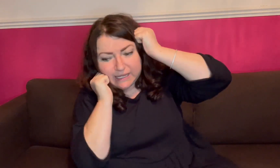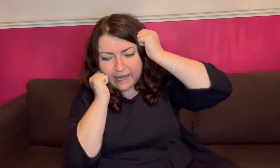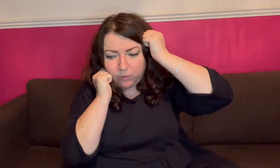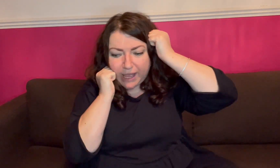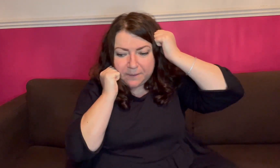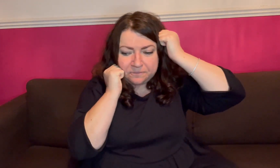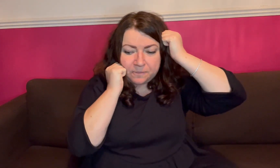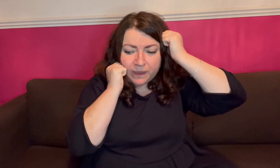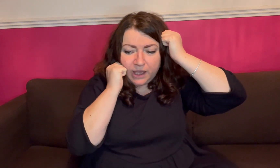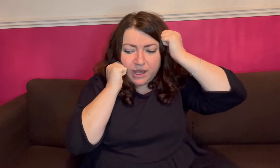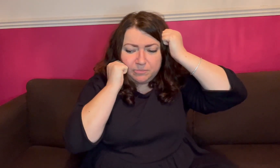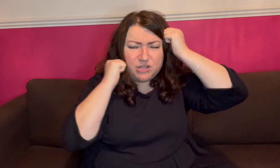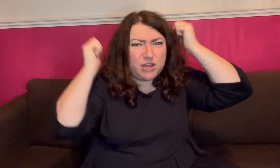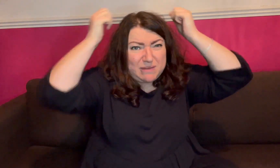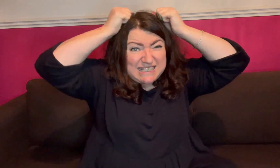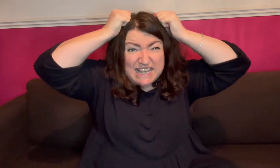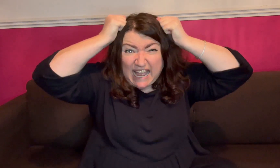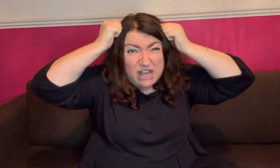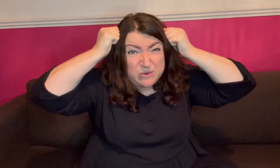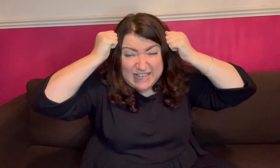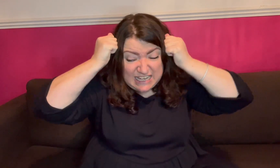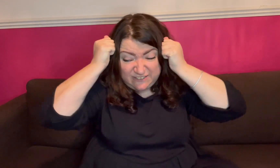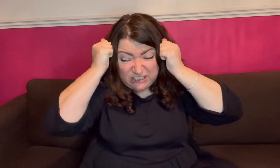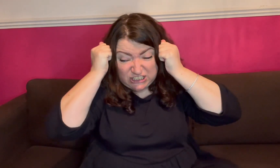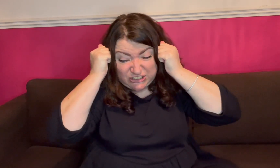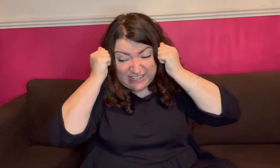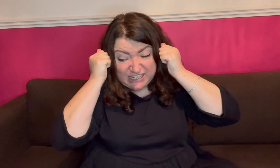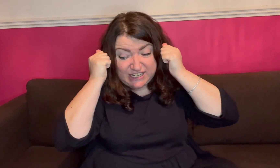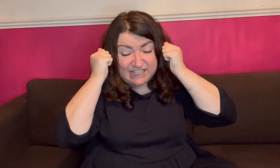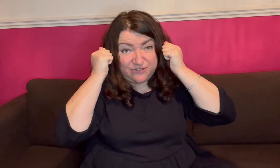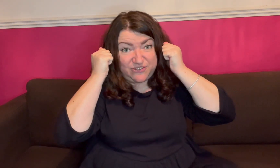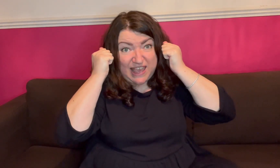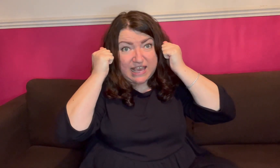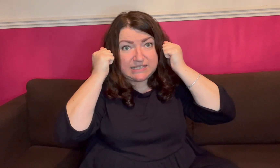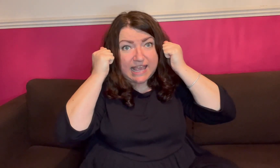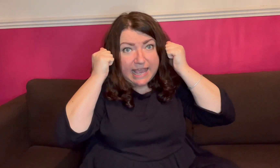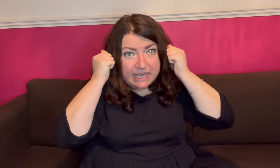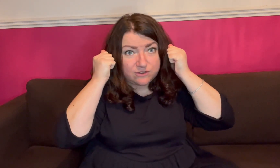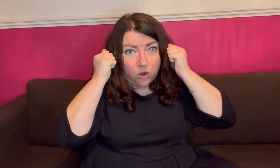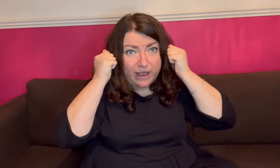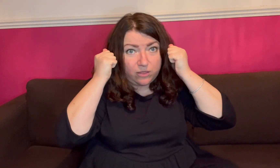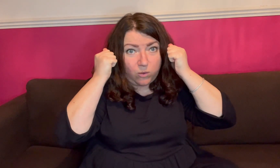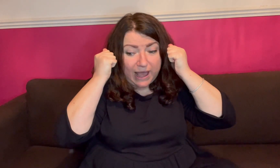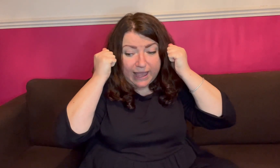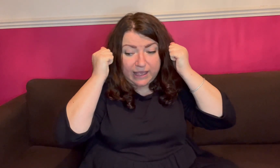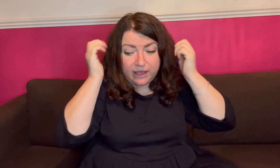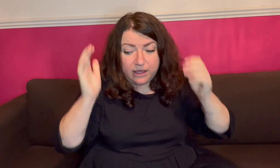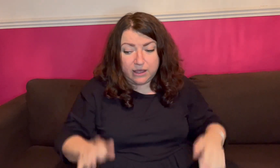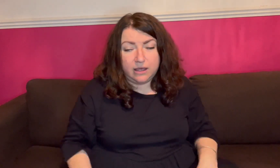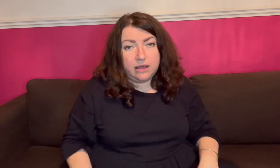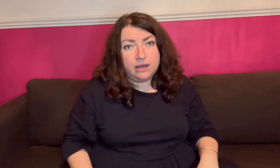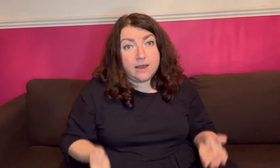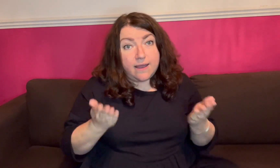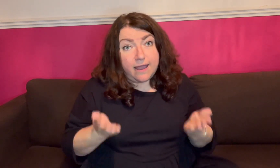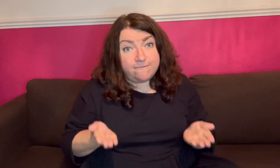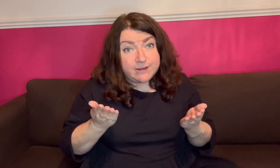that way. But no matter how he stretched it to fit, his ears got in the way every